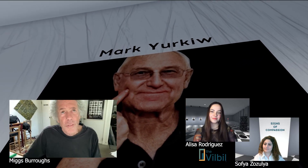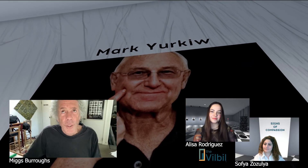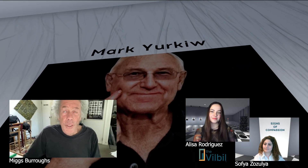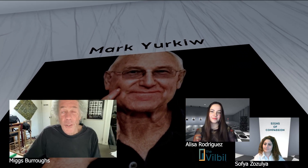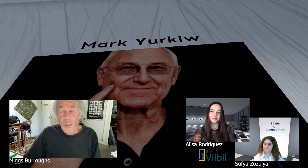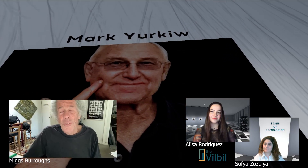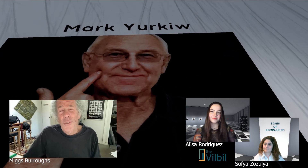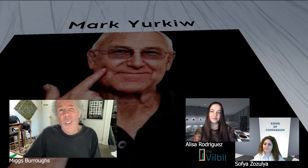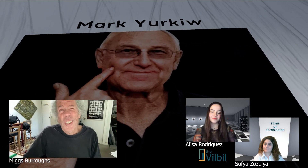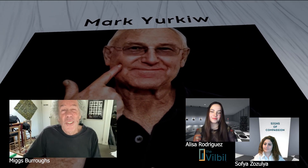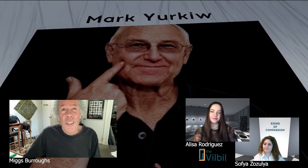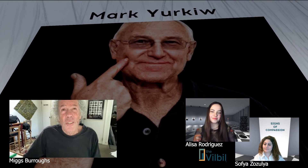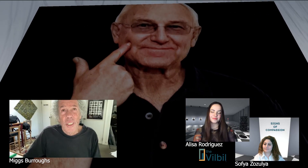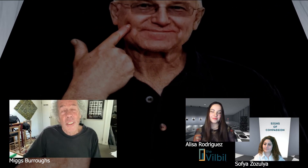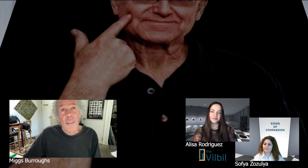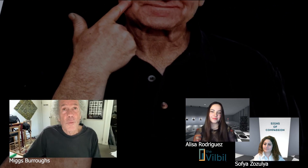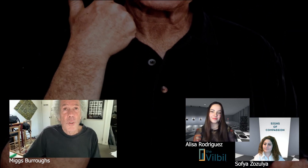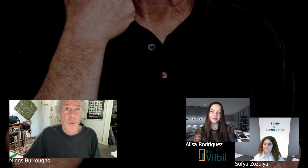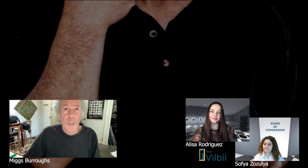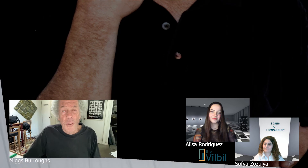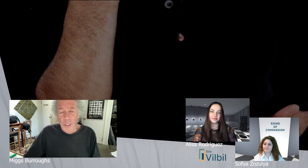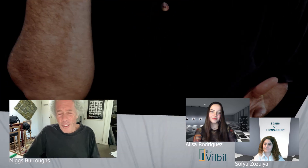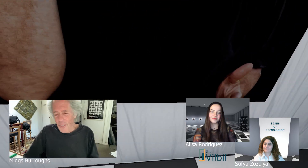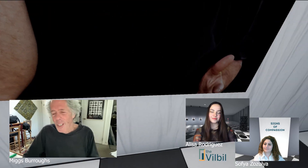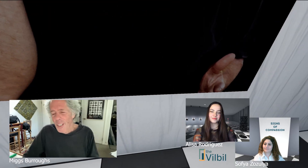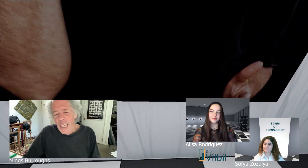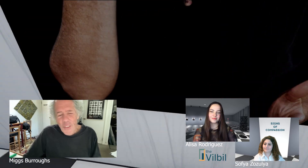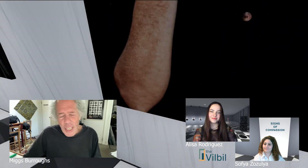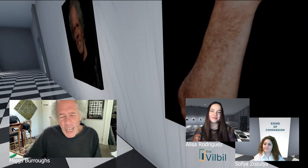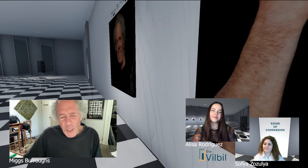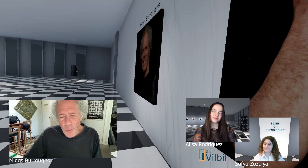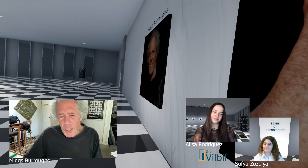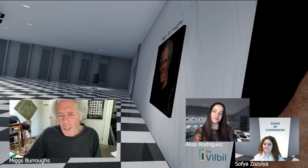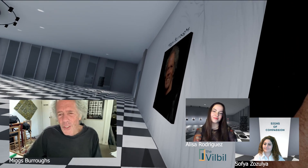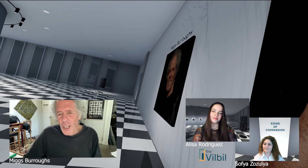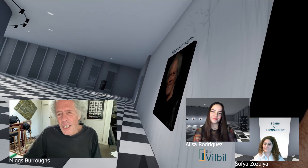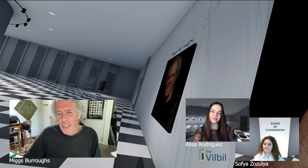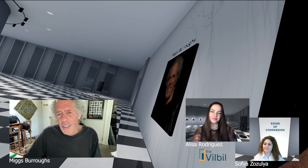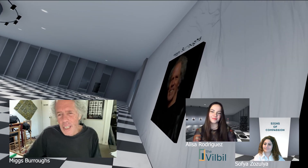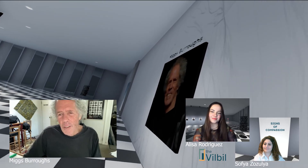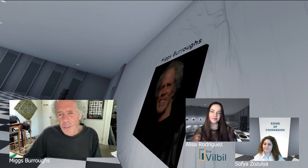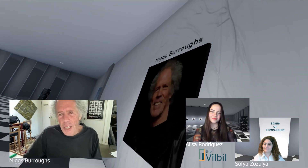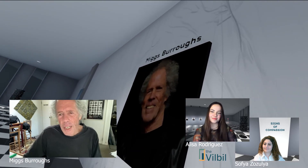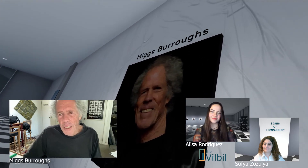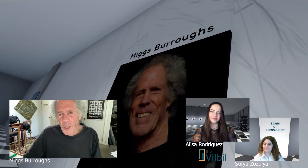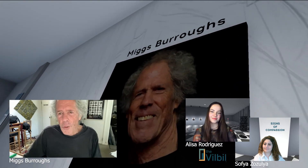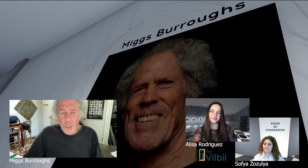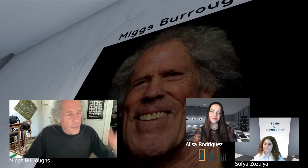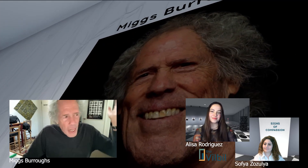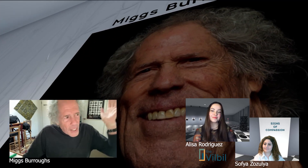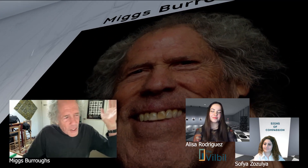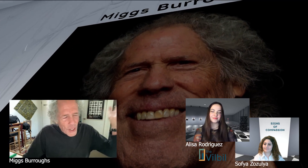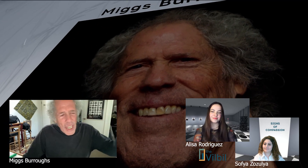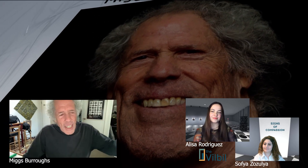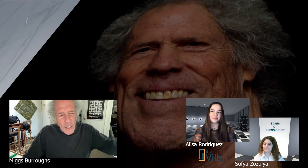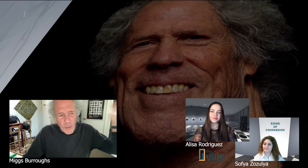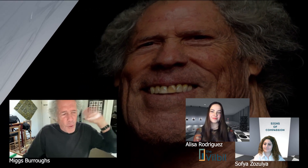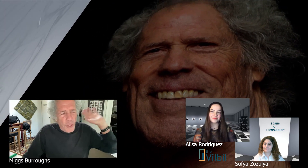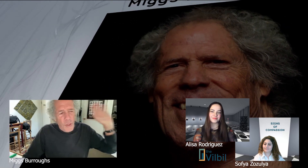40 years ago, yeah, almost 40 years ago, they asked me to design the town flag. So it flies today. Here at 40 years